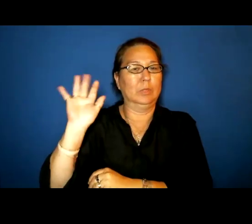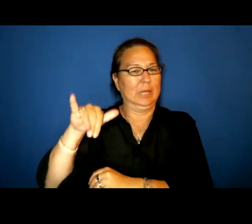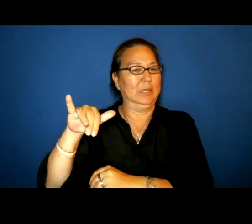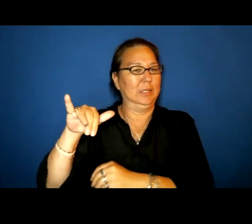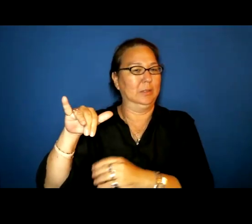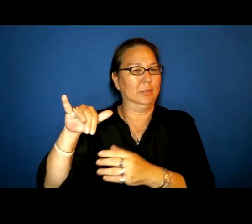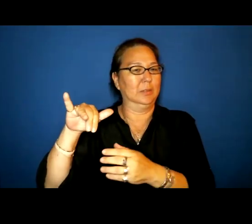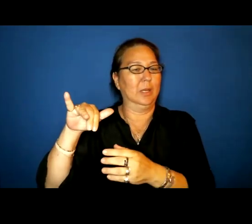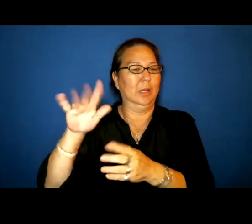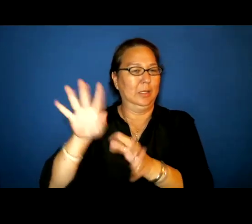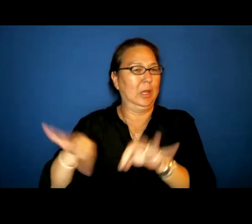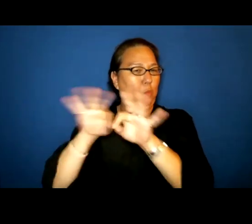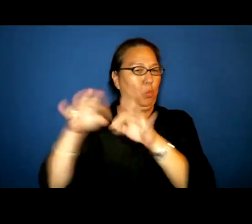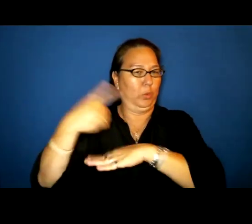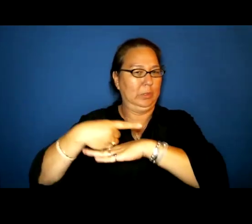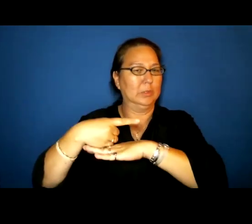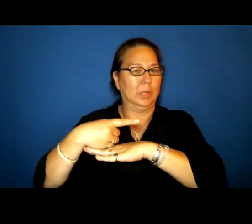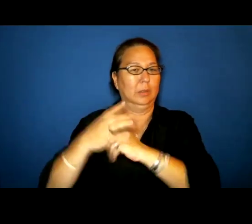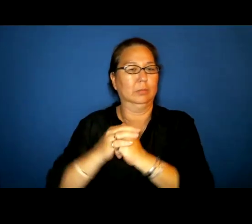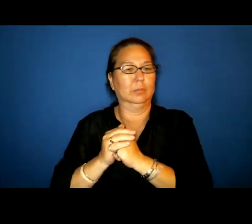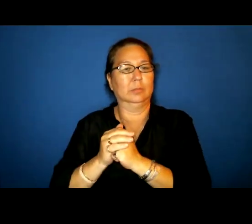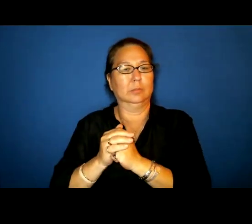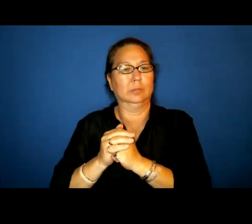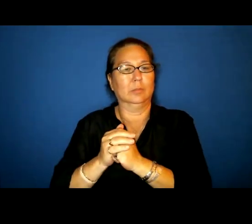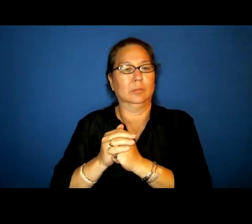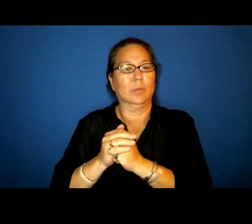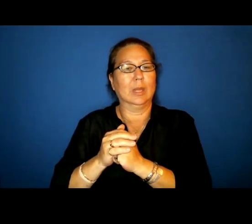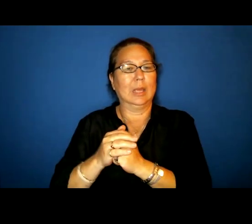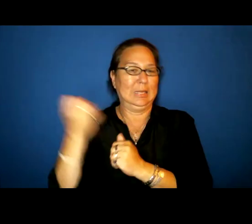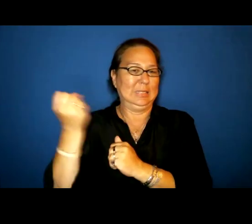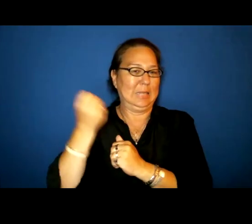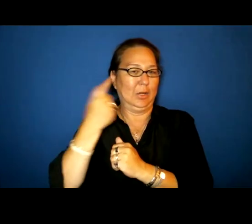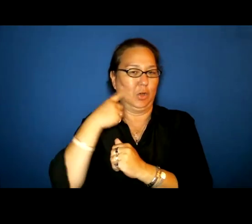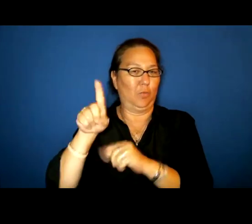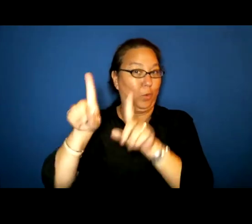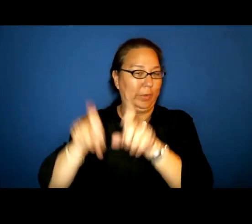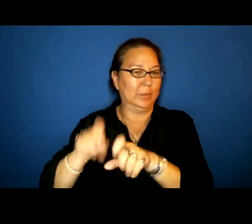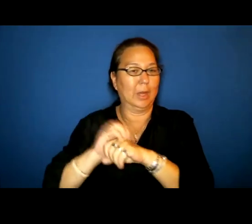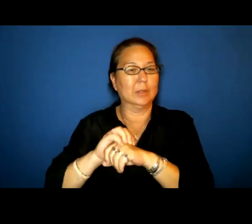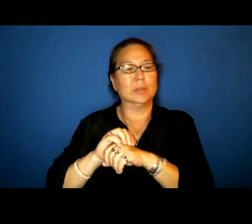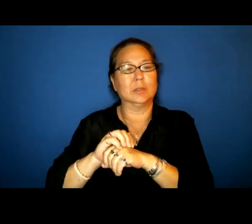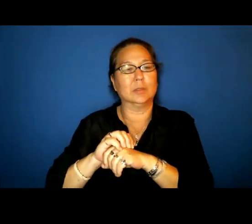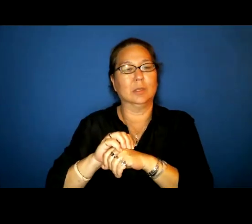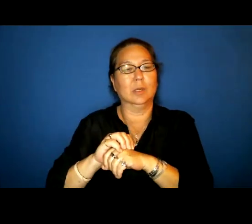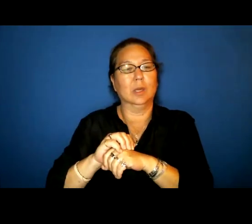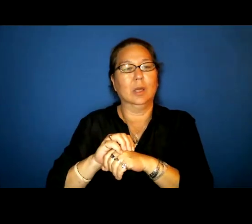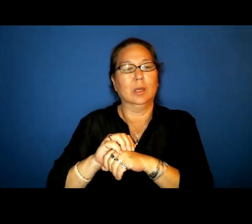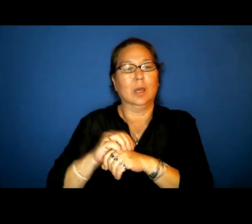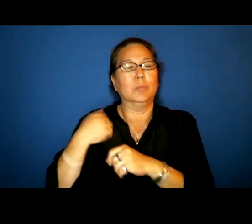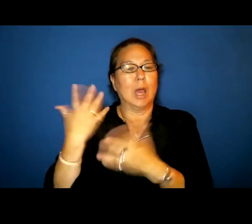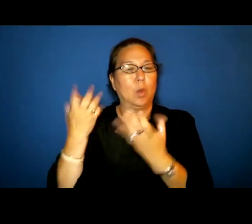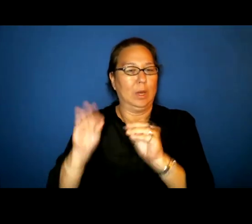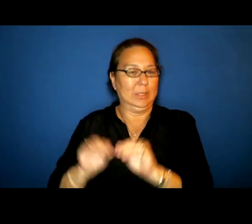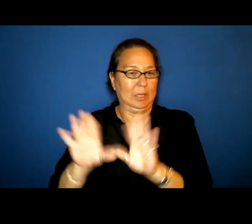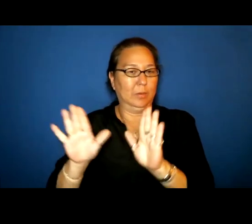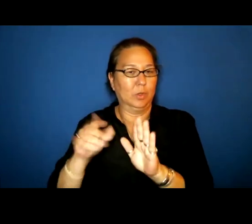I just want to clarify that there are no differences in steps for parents to take and